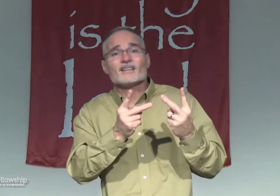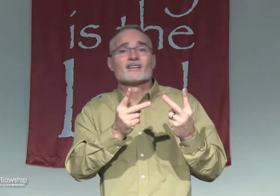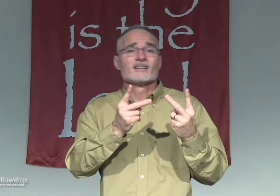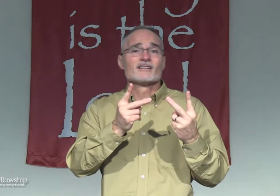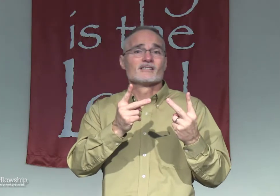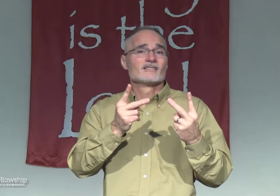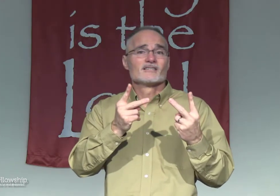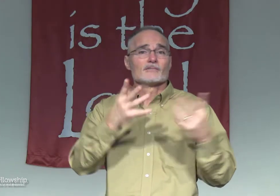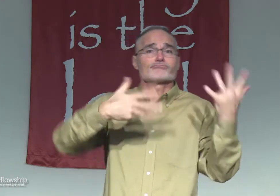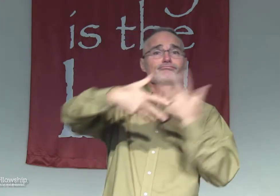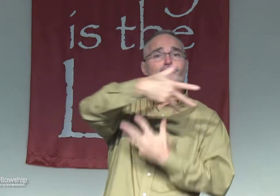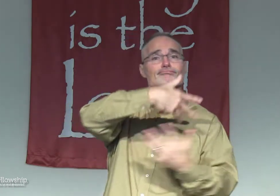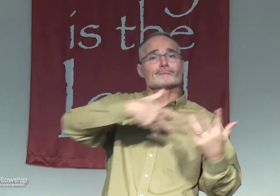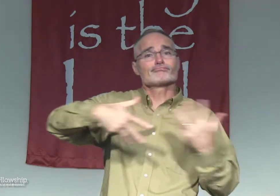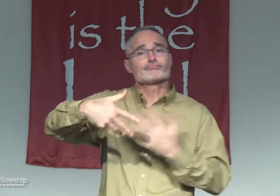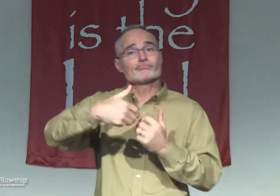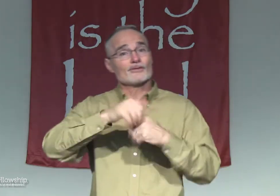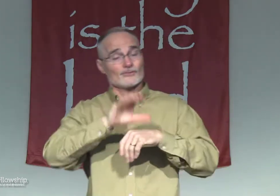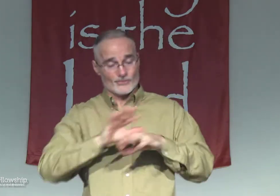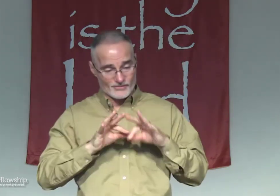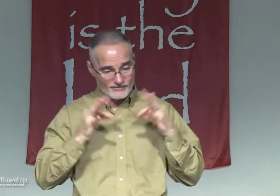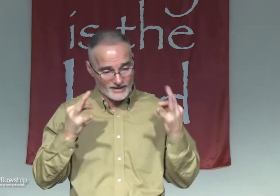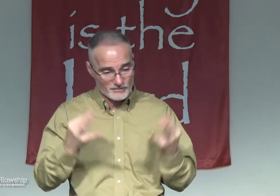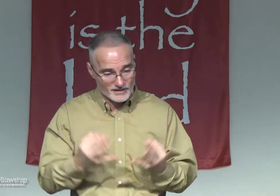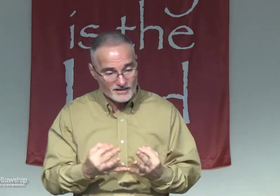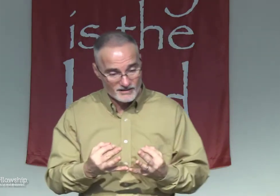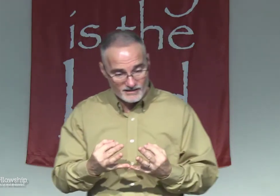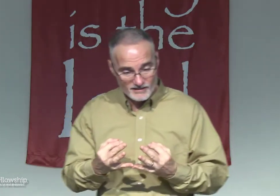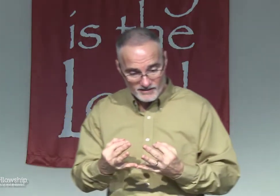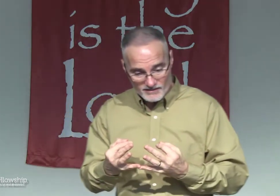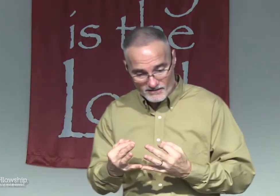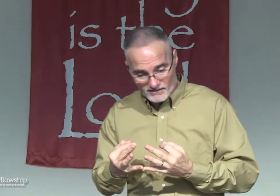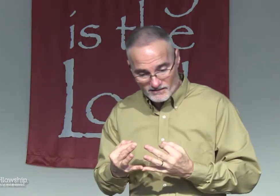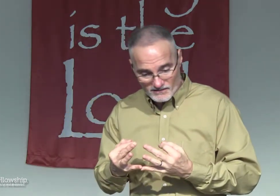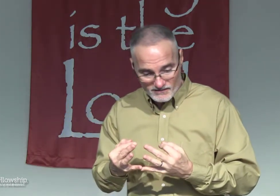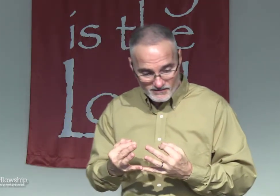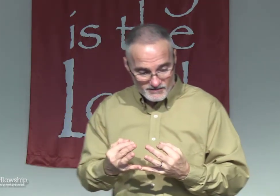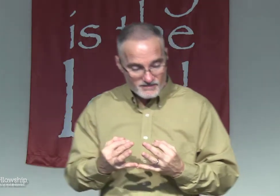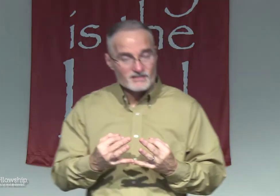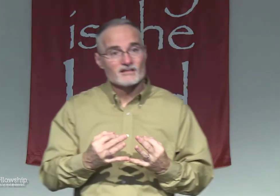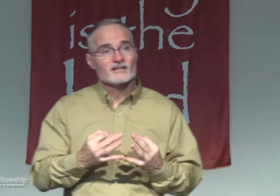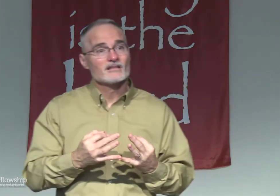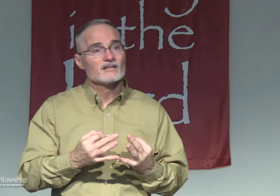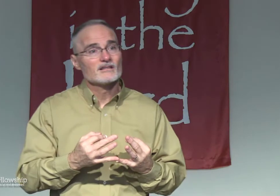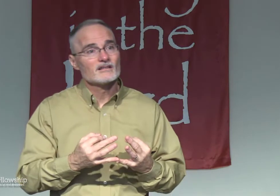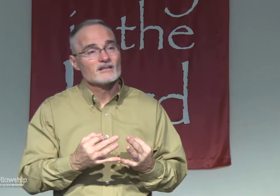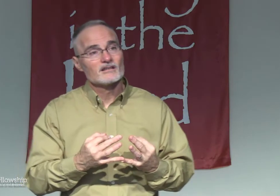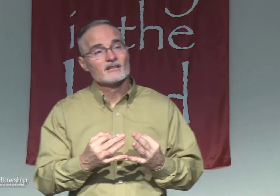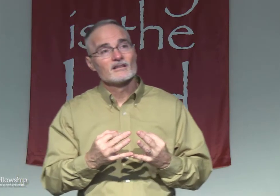when people meet or see or interact with the church